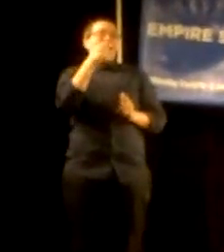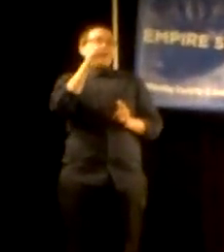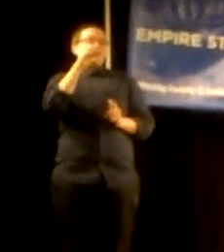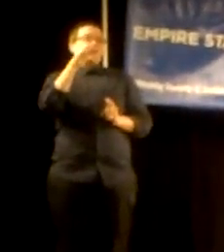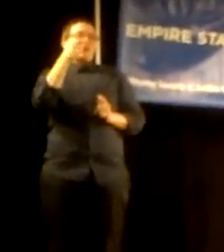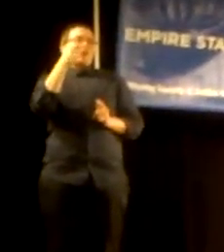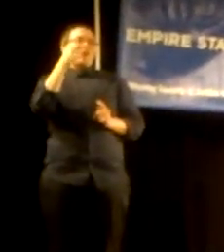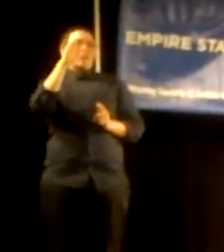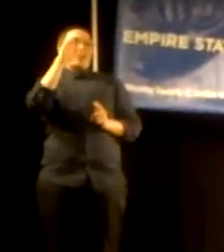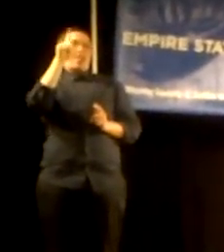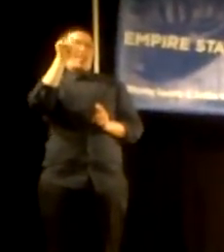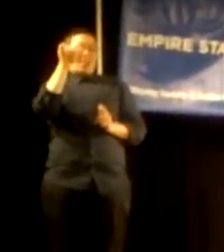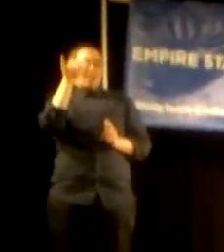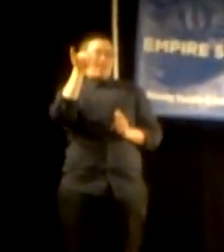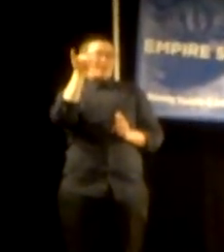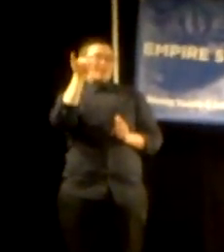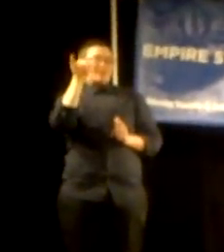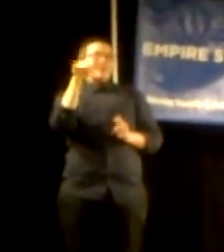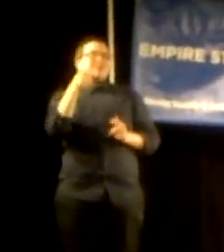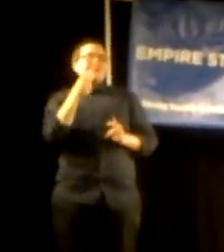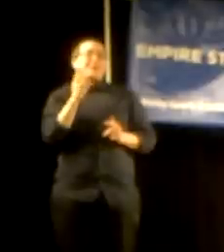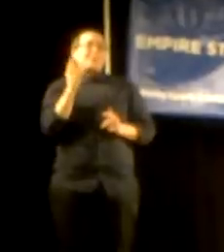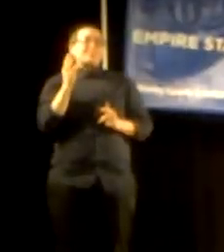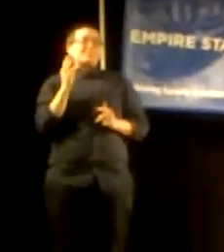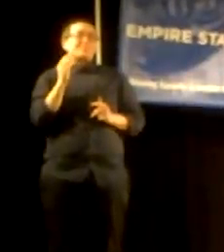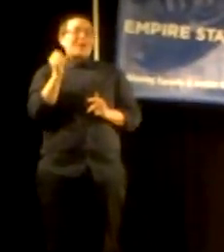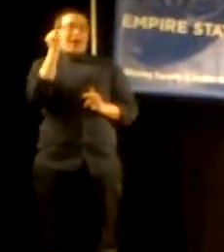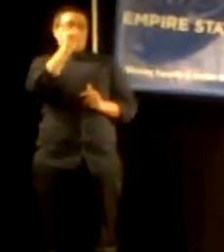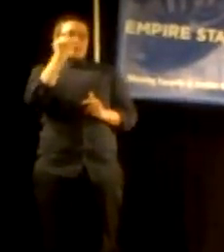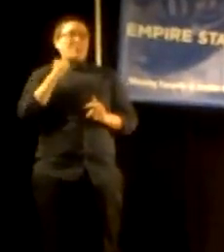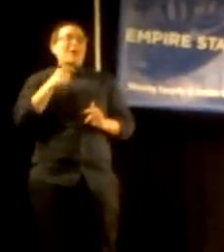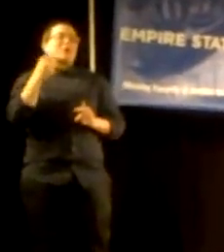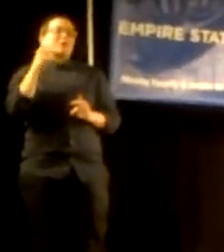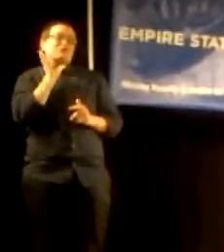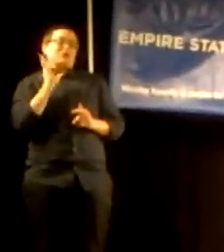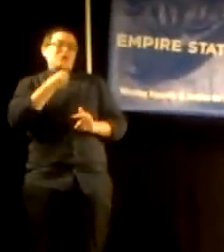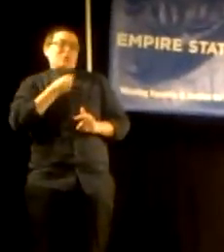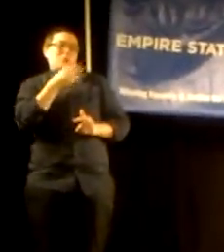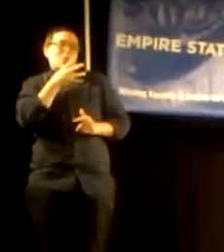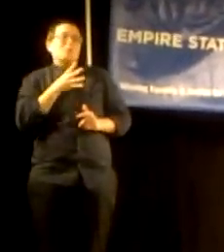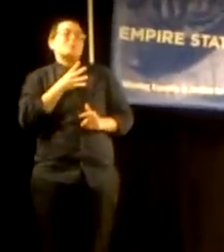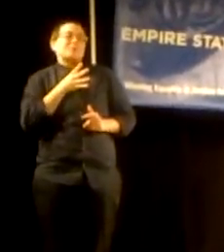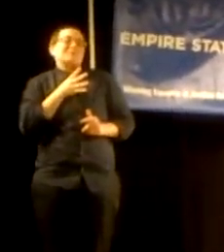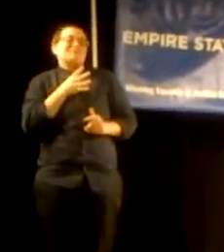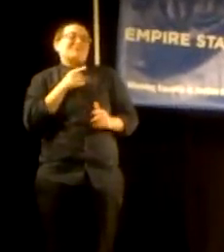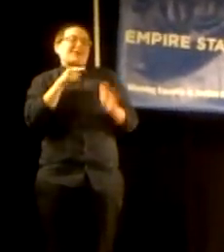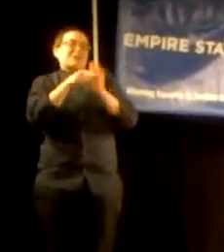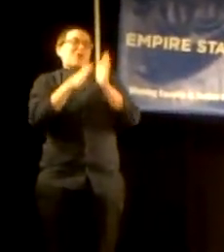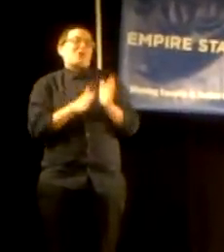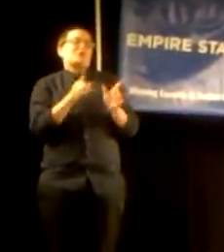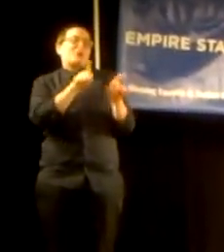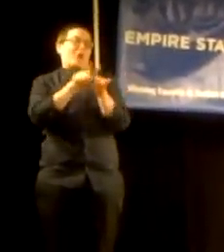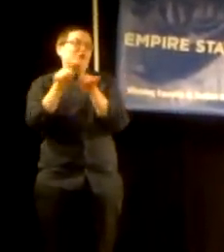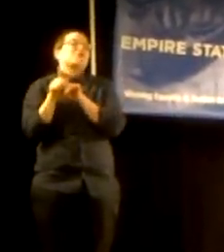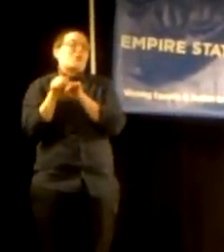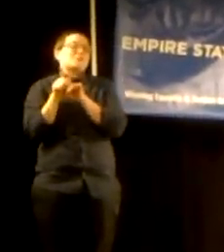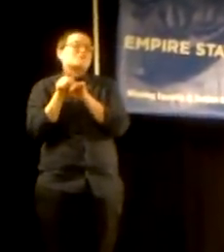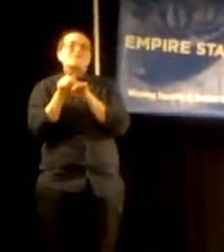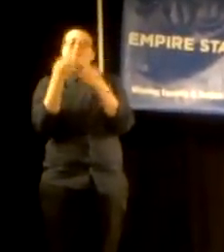Paige is an African-American transgender woman, and her killer is still at large. I read about Brandi Martell,